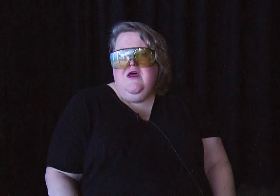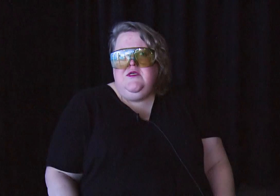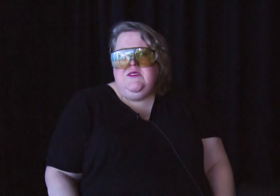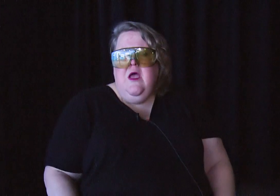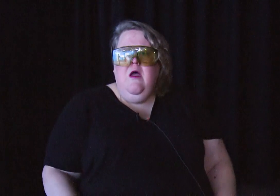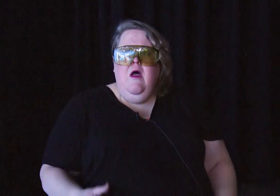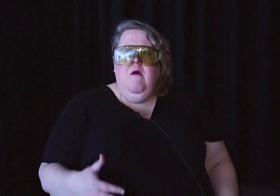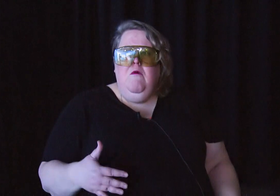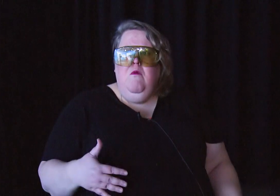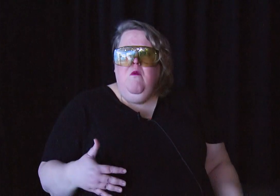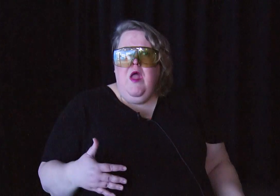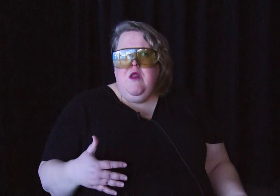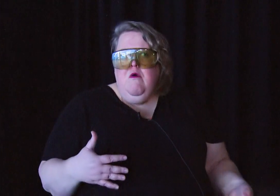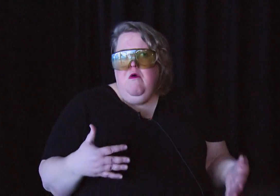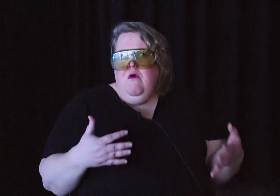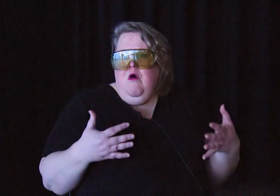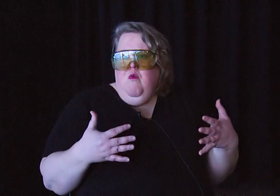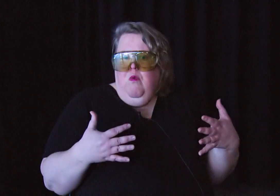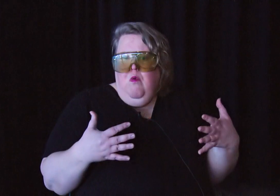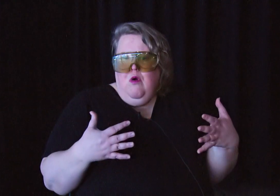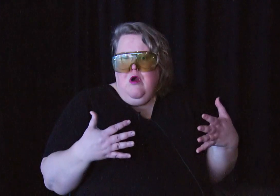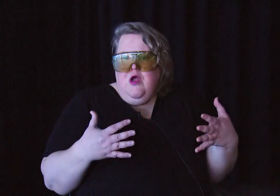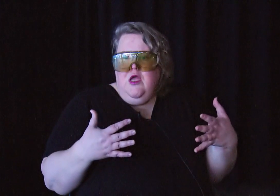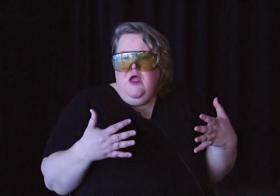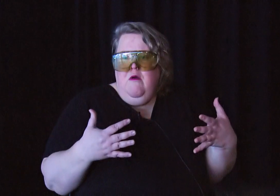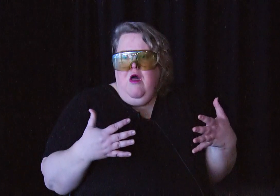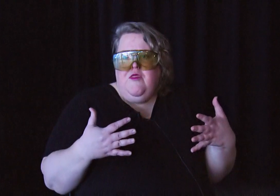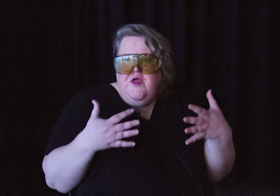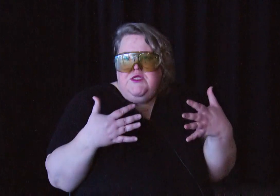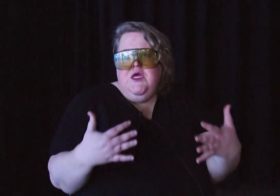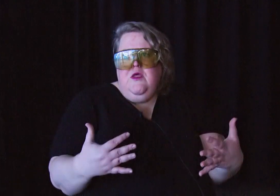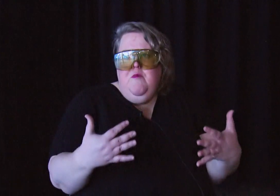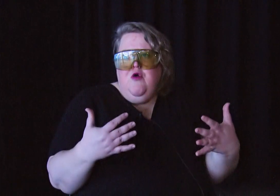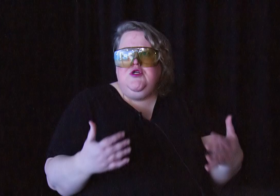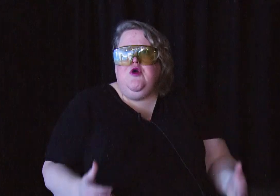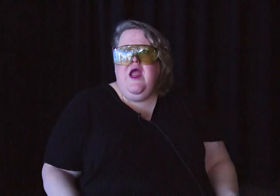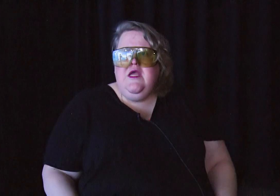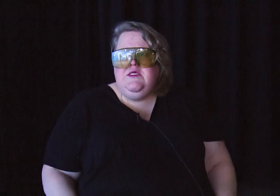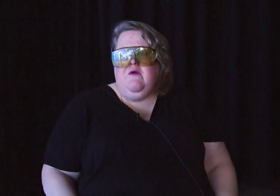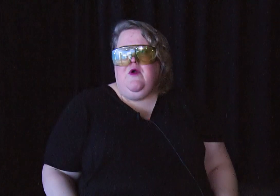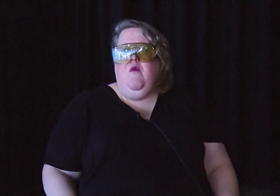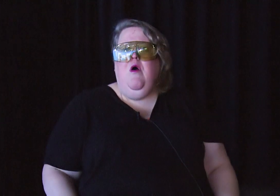when a work authentically portrays everyone